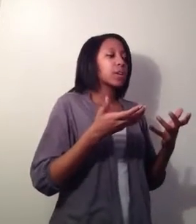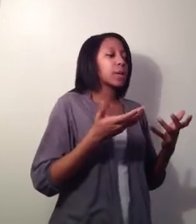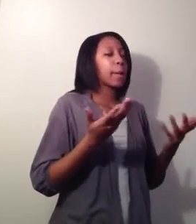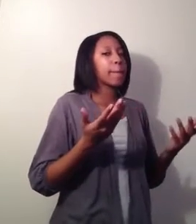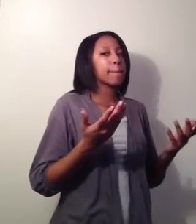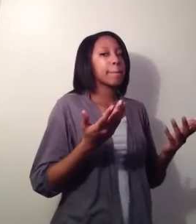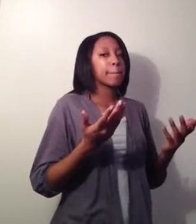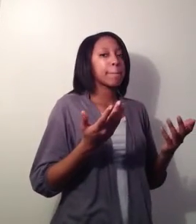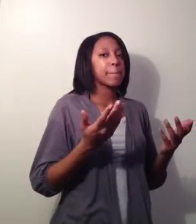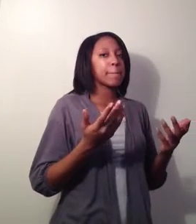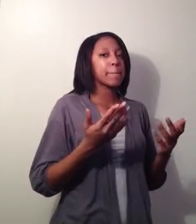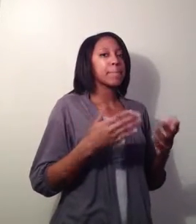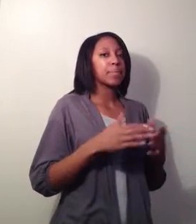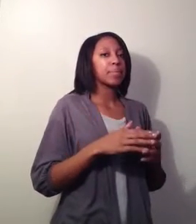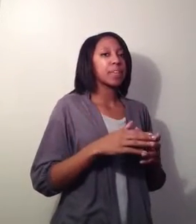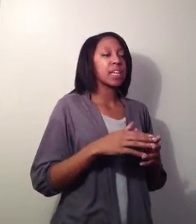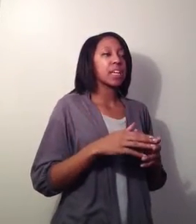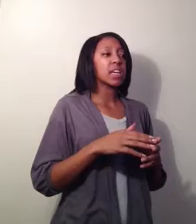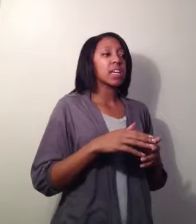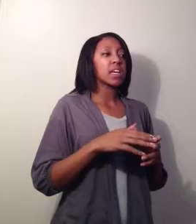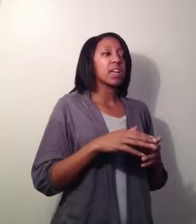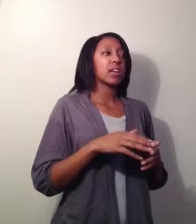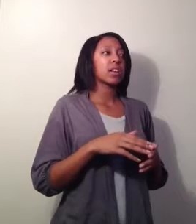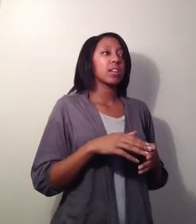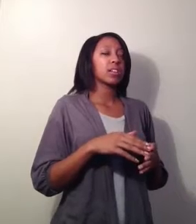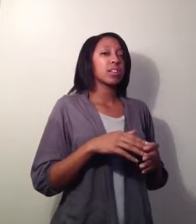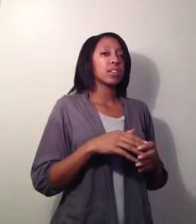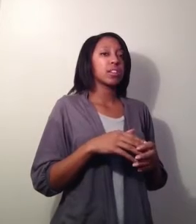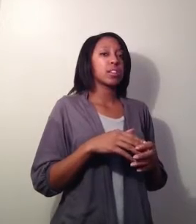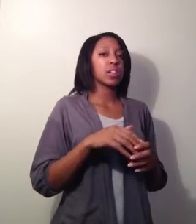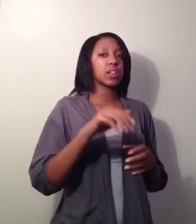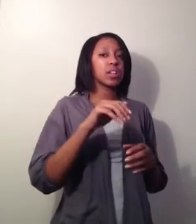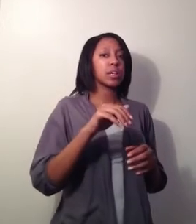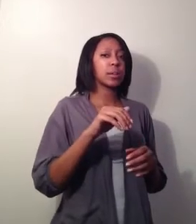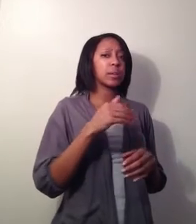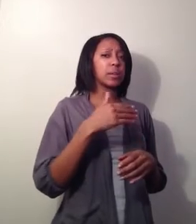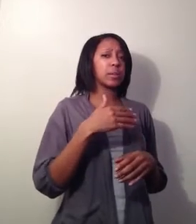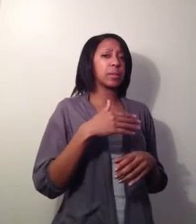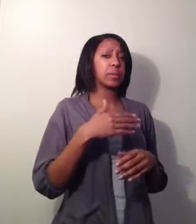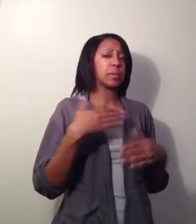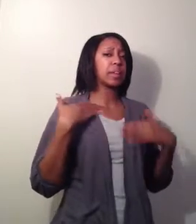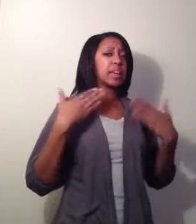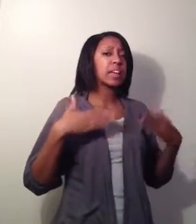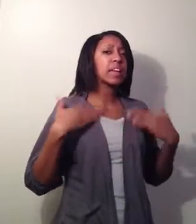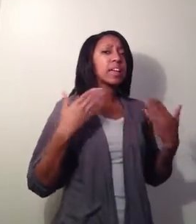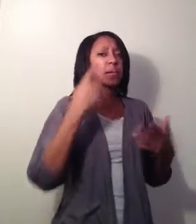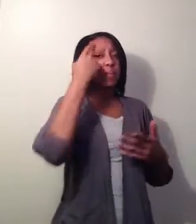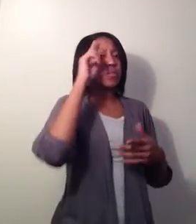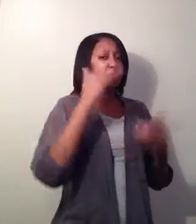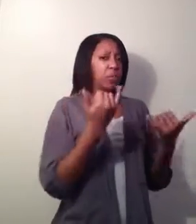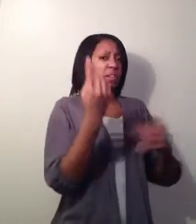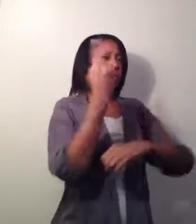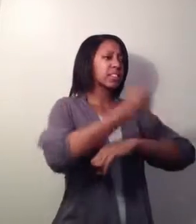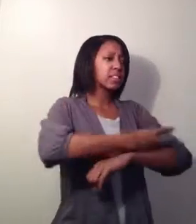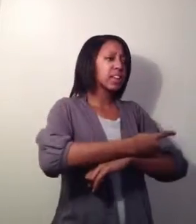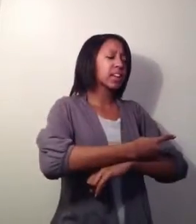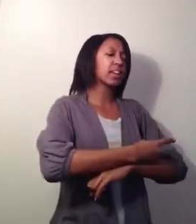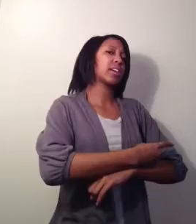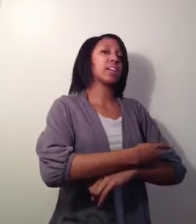appreciate this day, and there's no appreciation in non-production. So I want to do something that makes a difference,